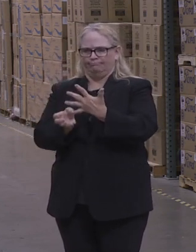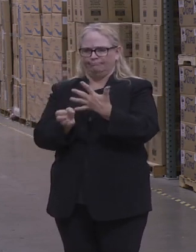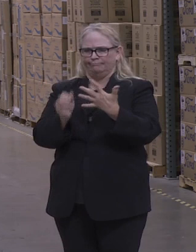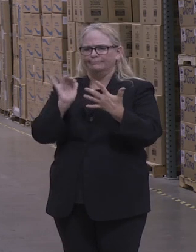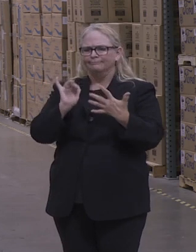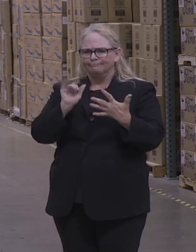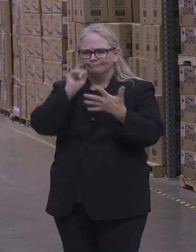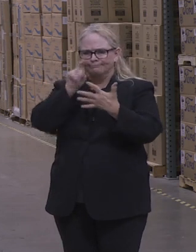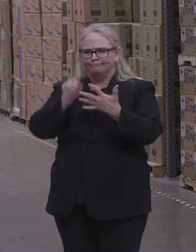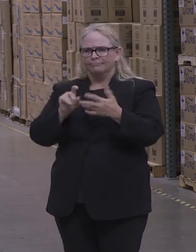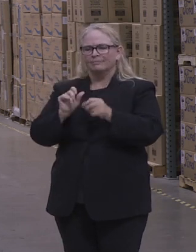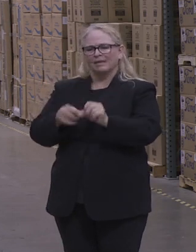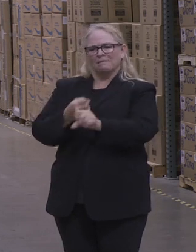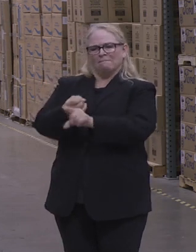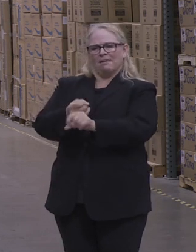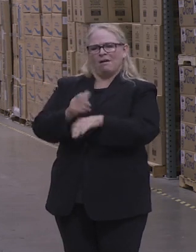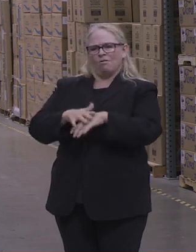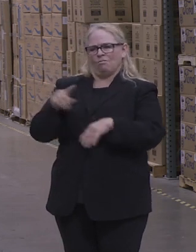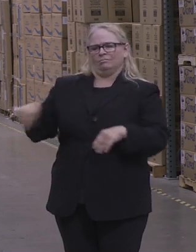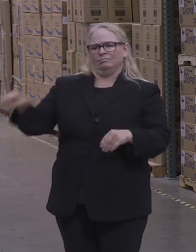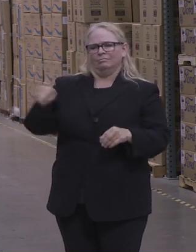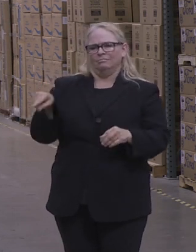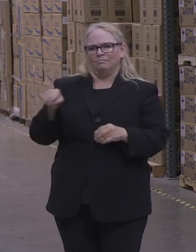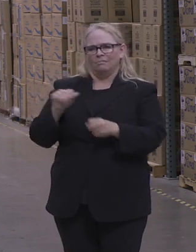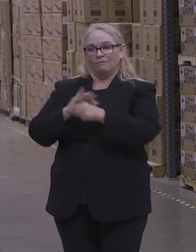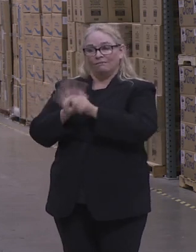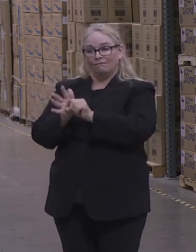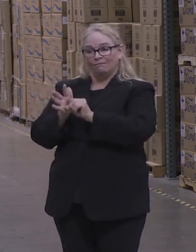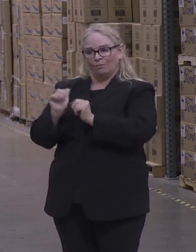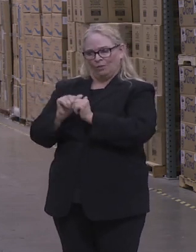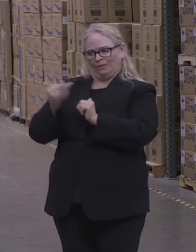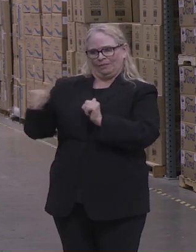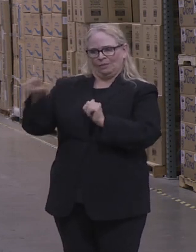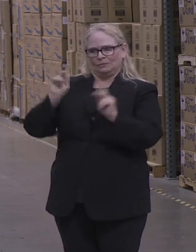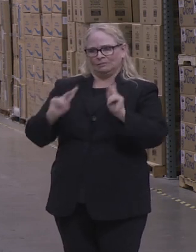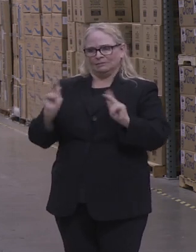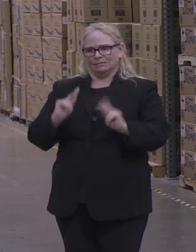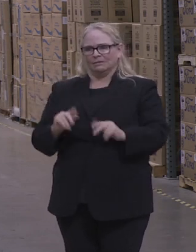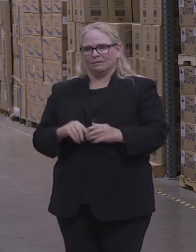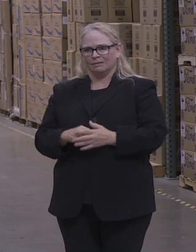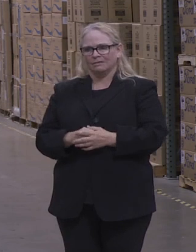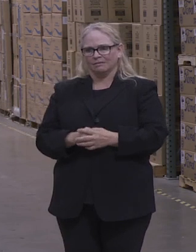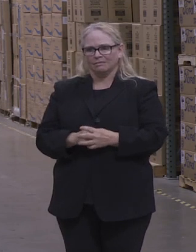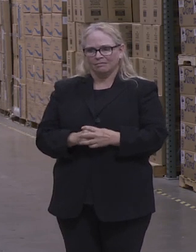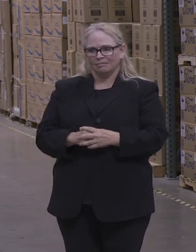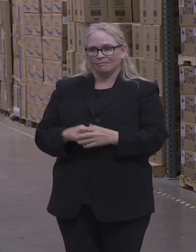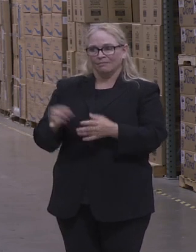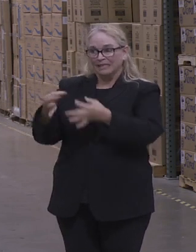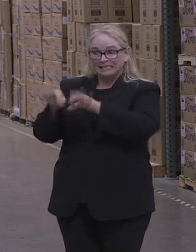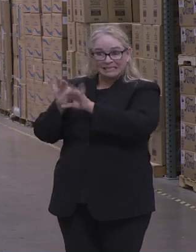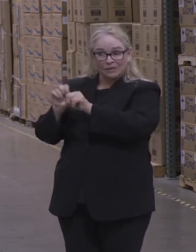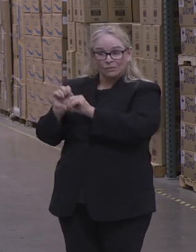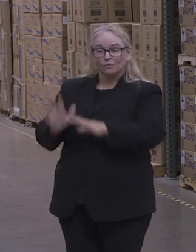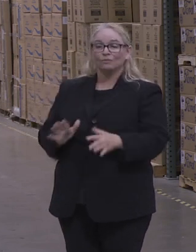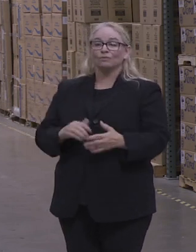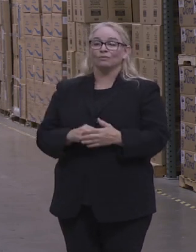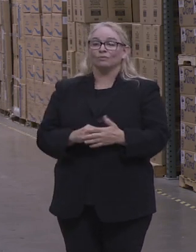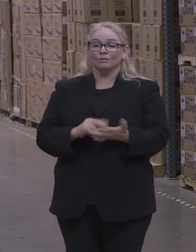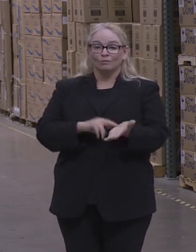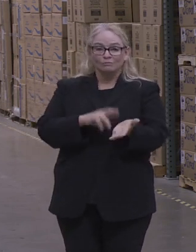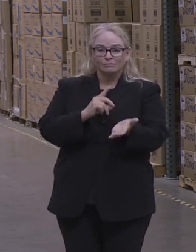workers, obviously healthcare workers, those in congregate settings. Clearly,